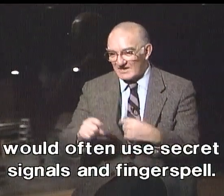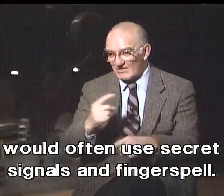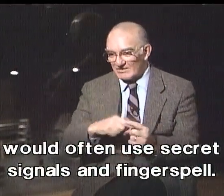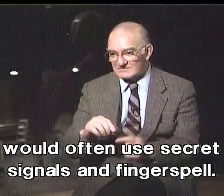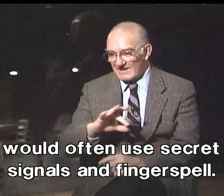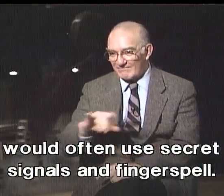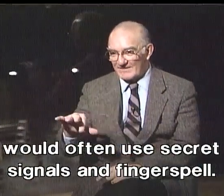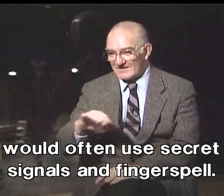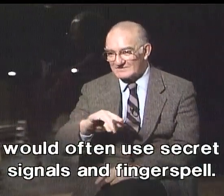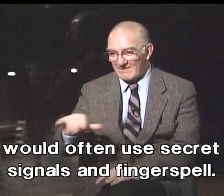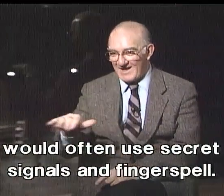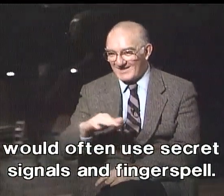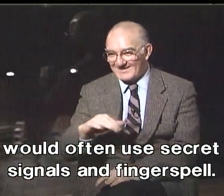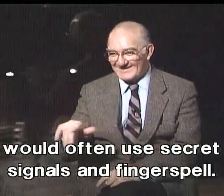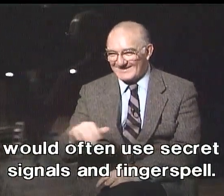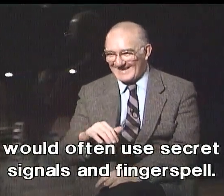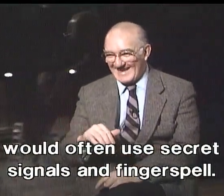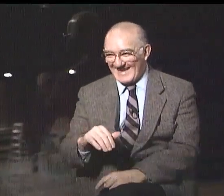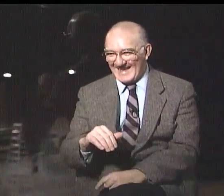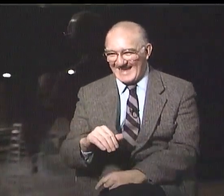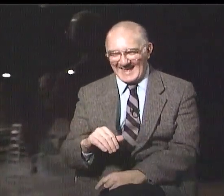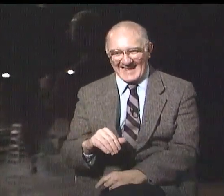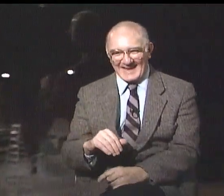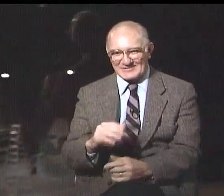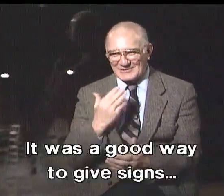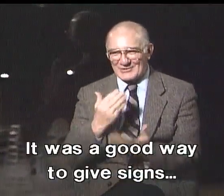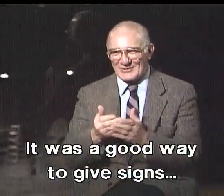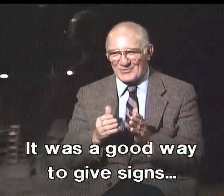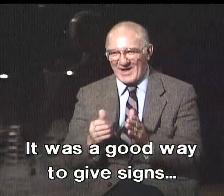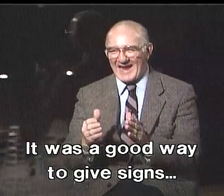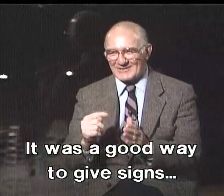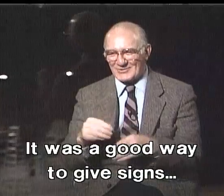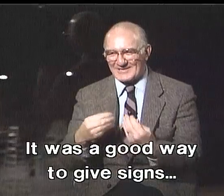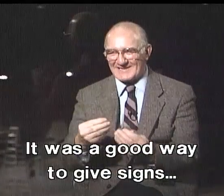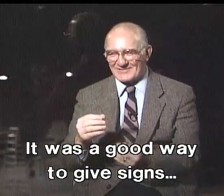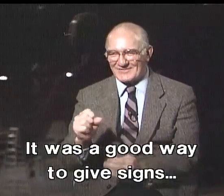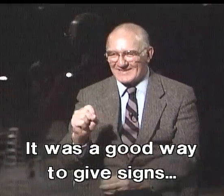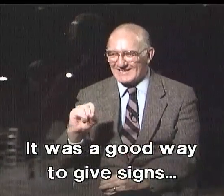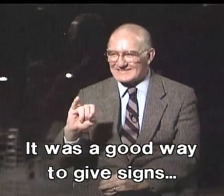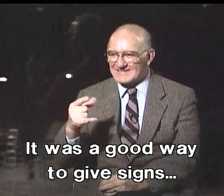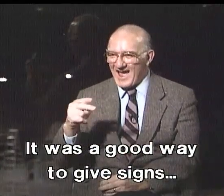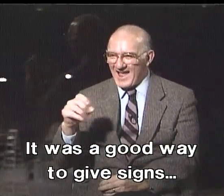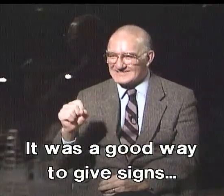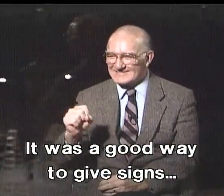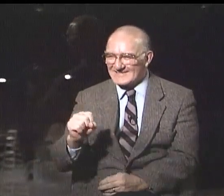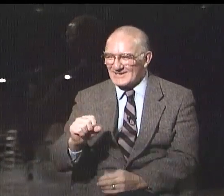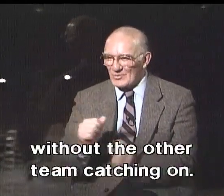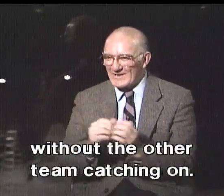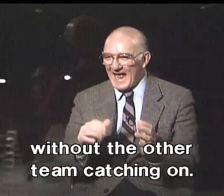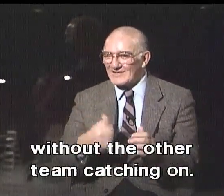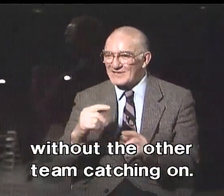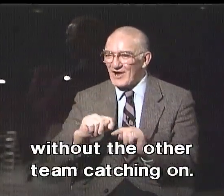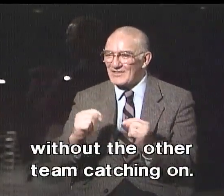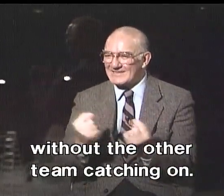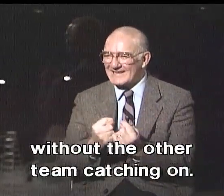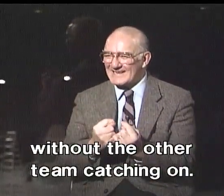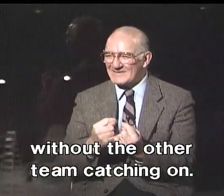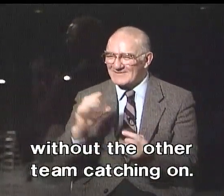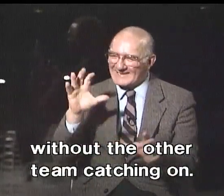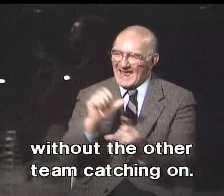signals and finger spells. It was a good way to give signs without the other team